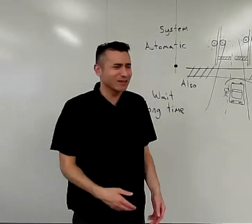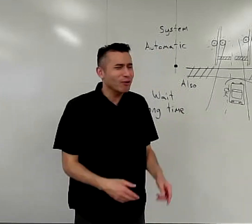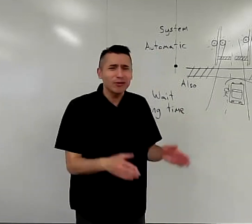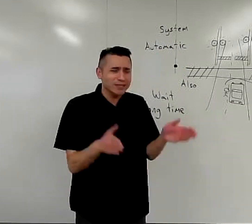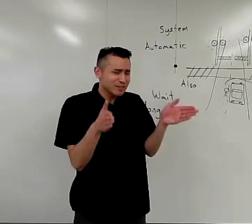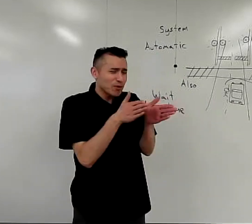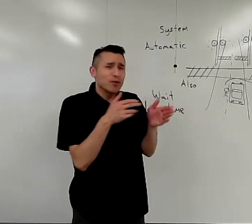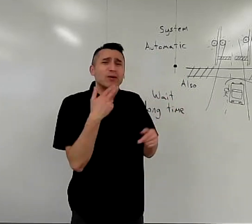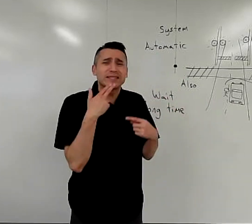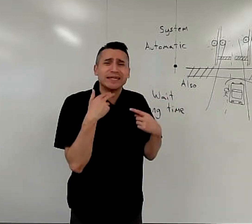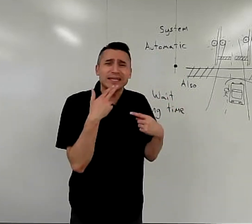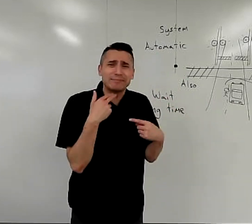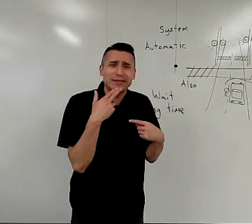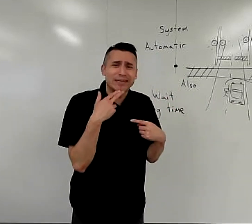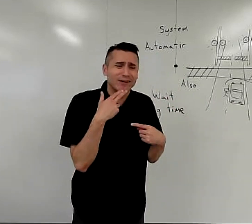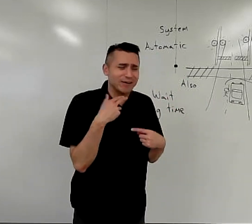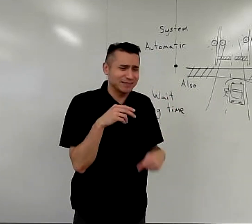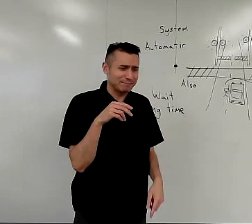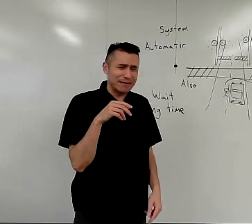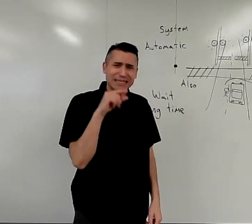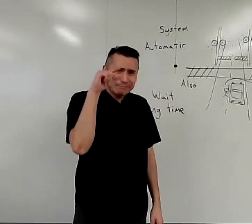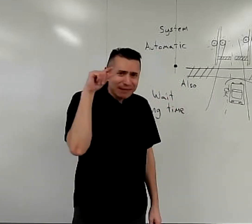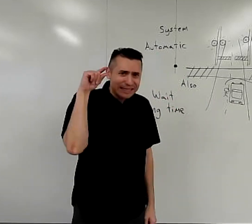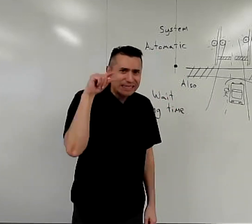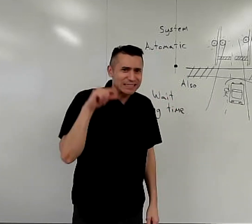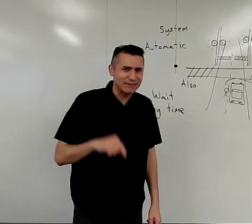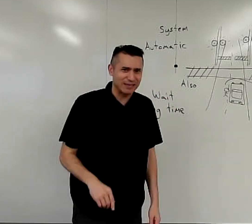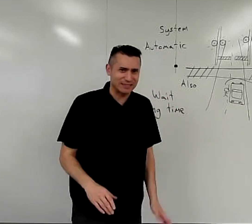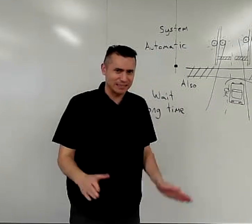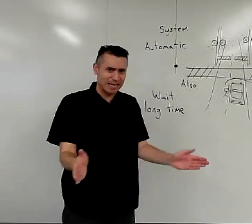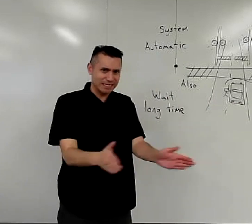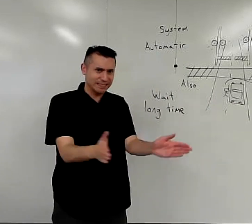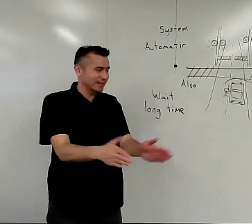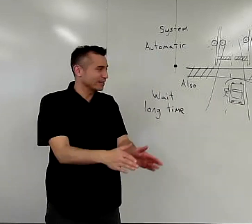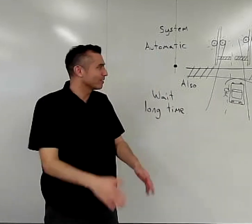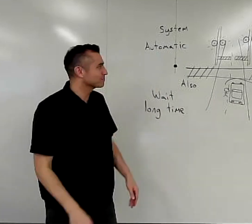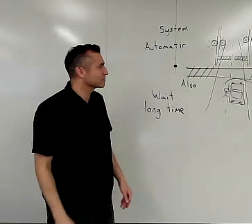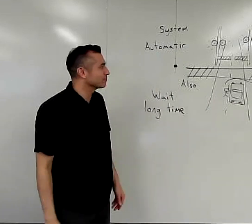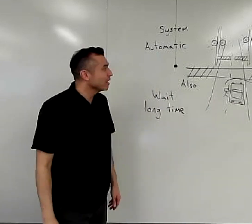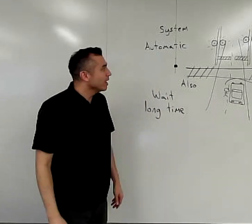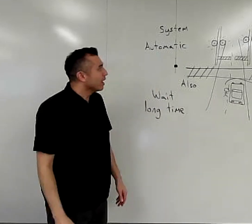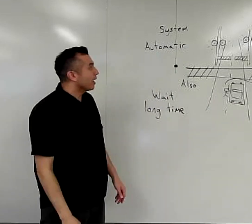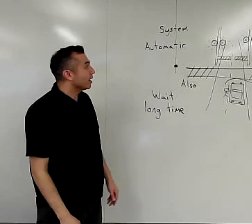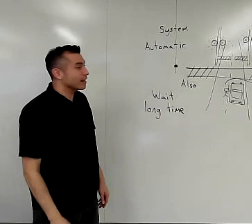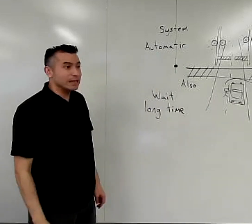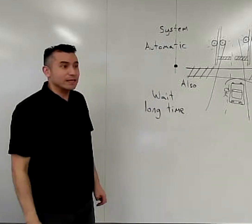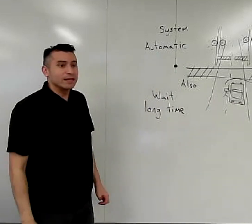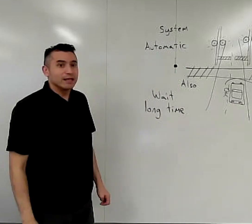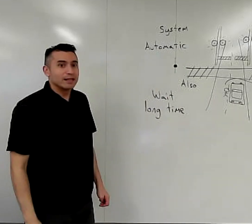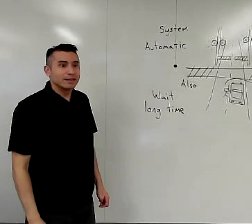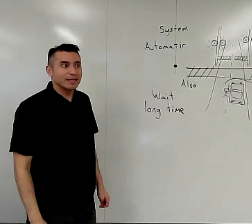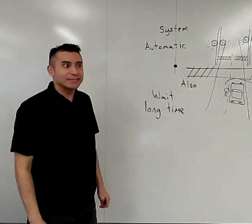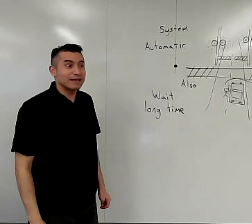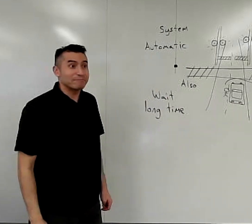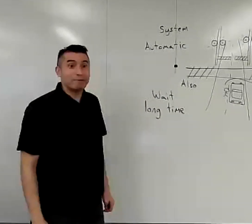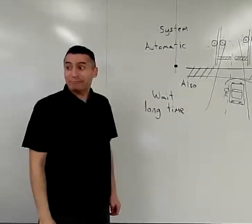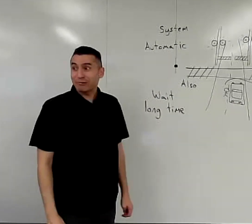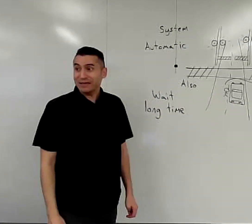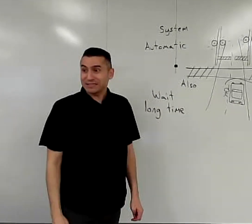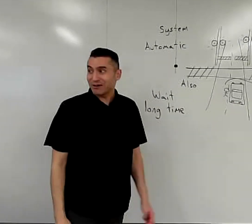Oh, look, it's an itty bitty car. It's petit petit. It's a tiny. So, all right, let's have a pop quiz